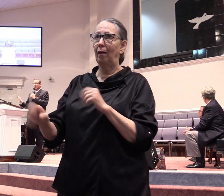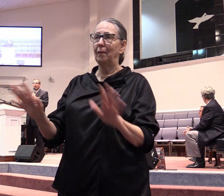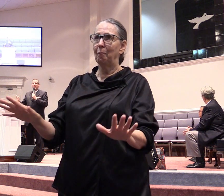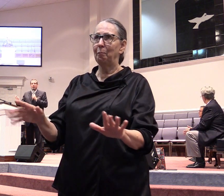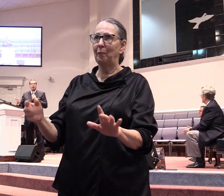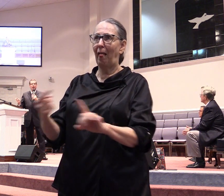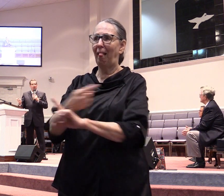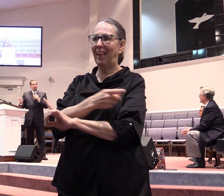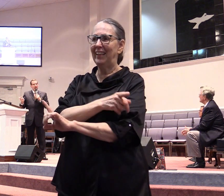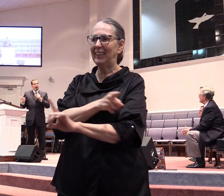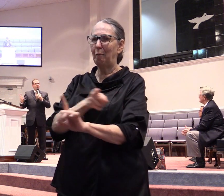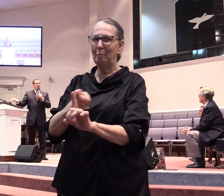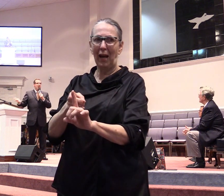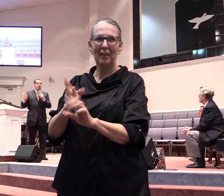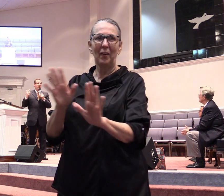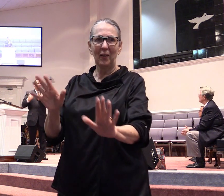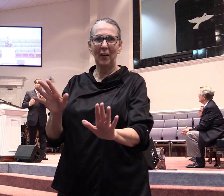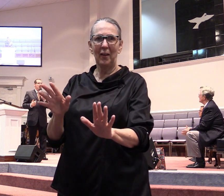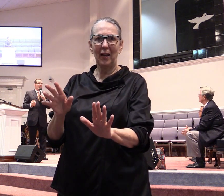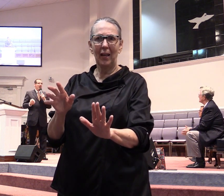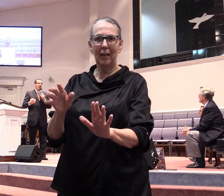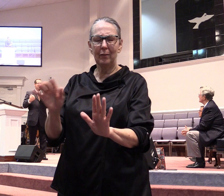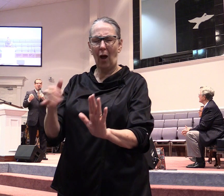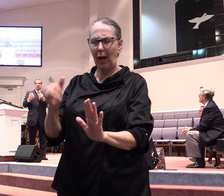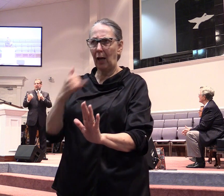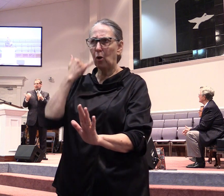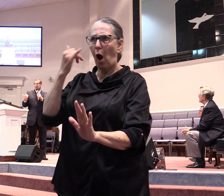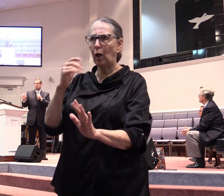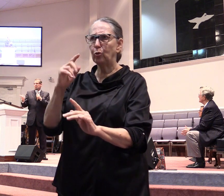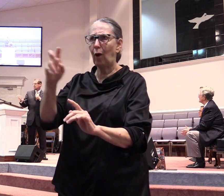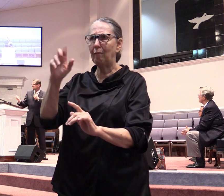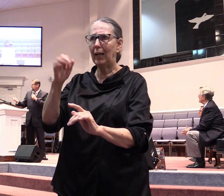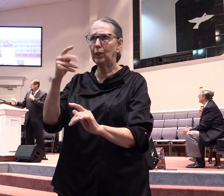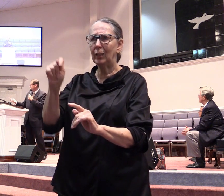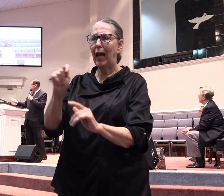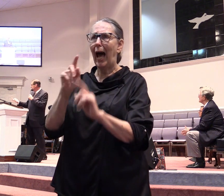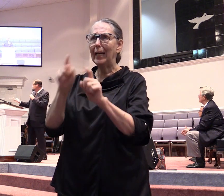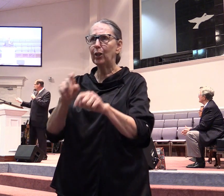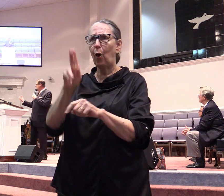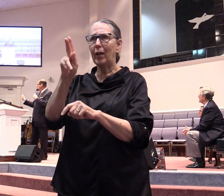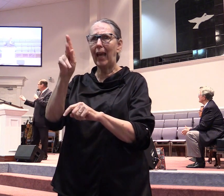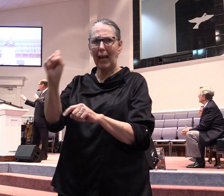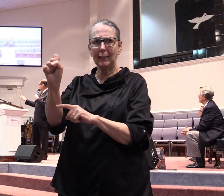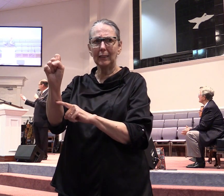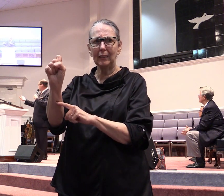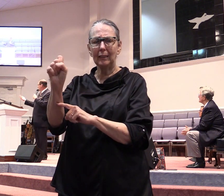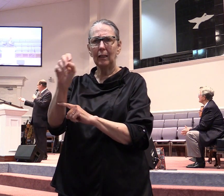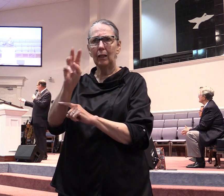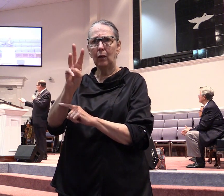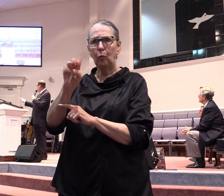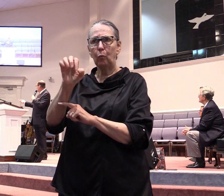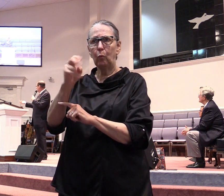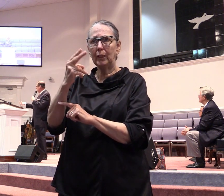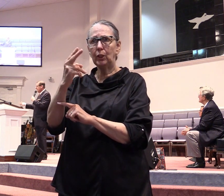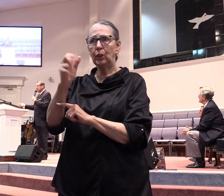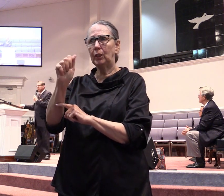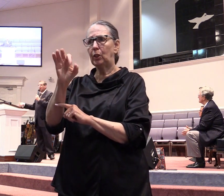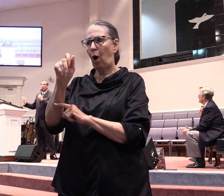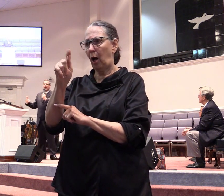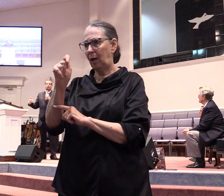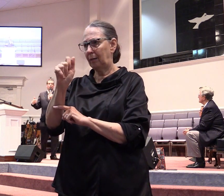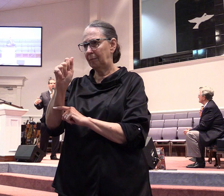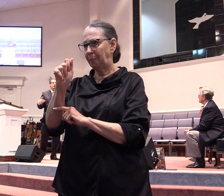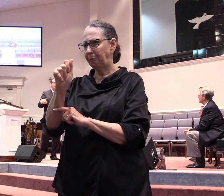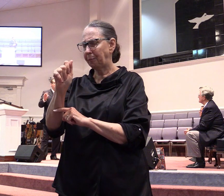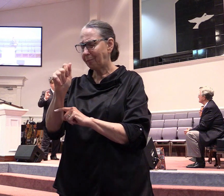And you know what? I picked up the phone and called a travel agent. I said, I need to go to Wichita, Kansas. Can you please get me help me get a ticket? She